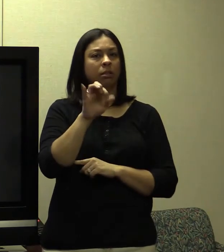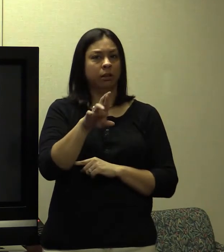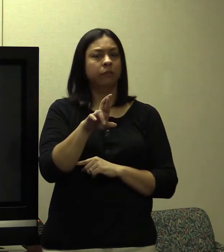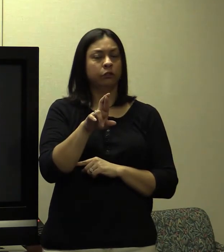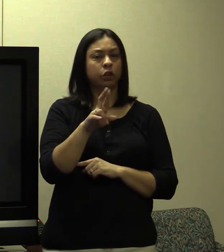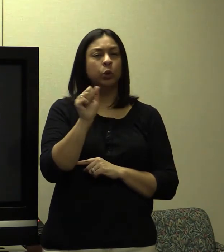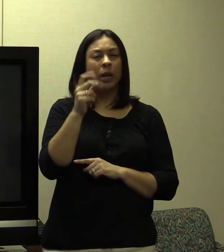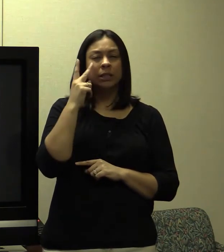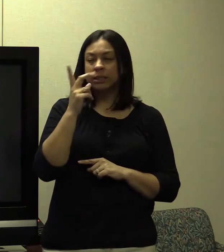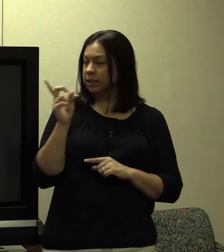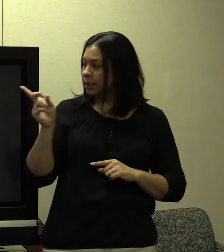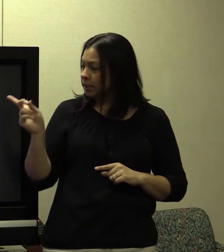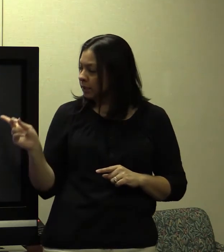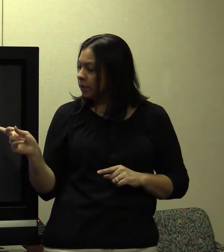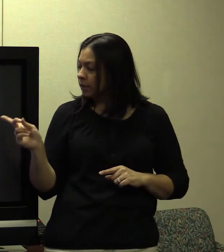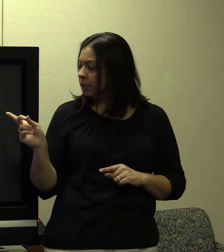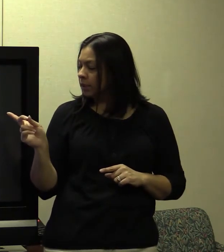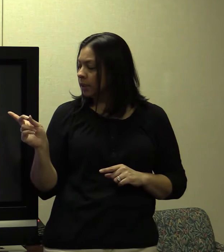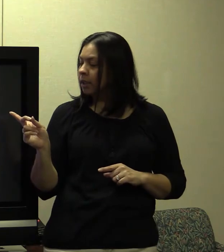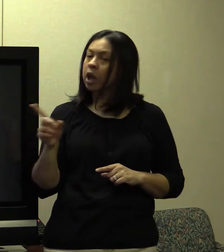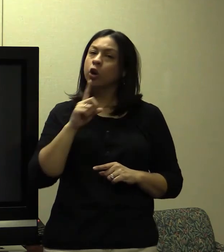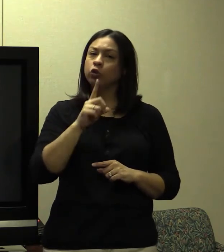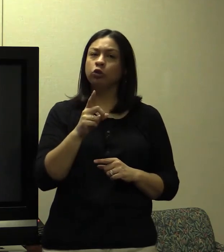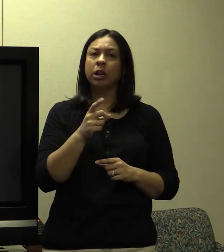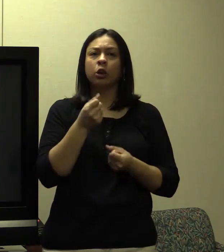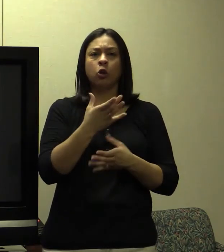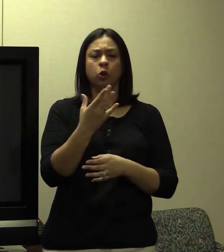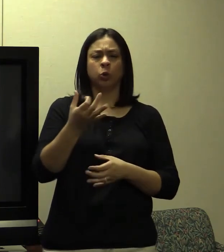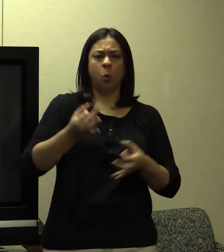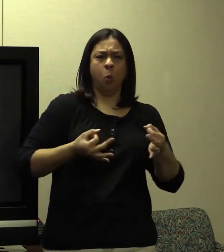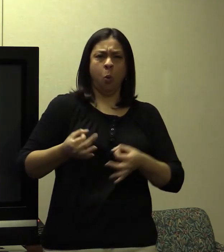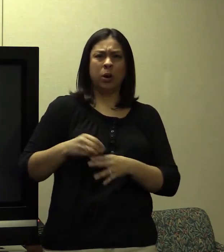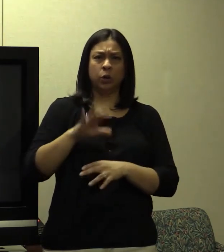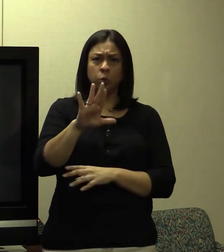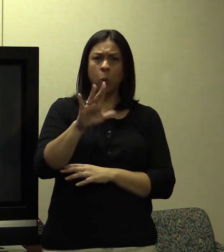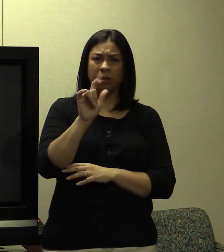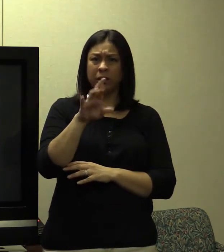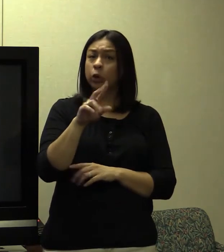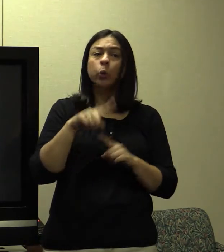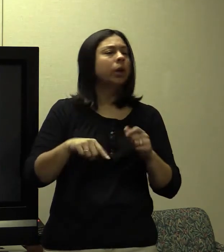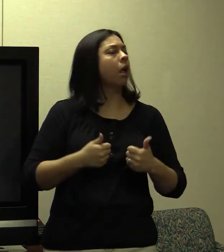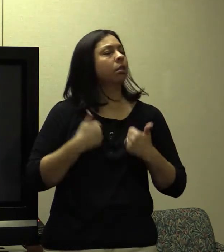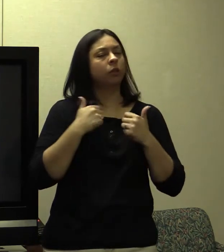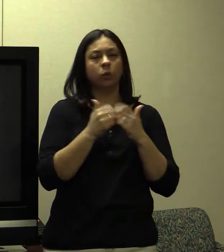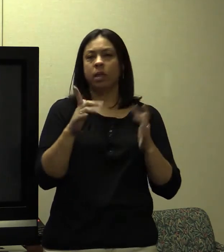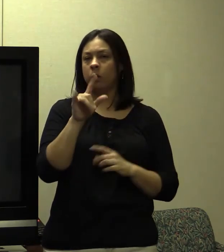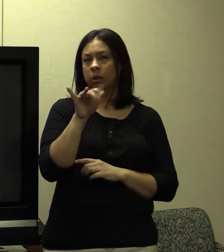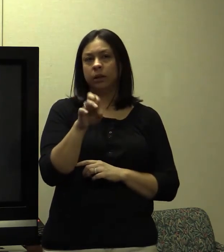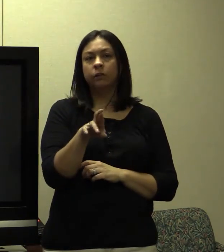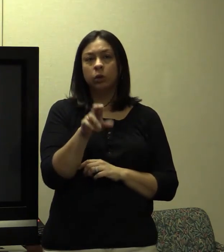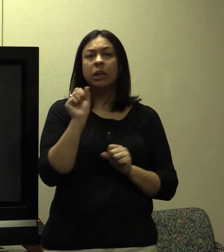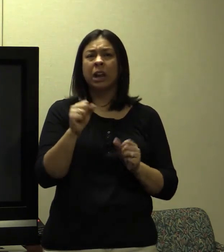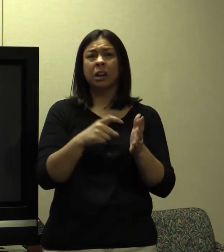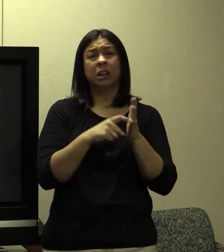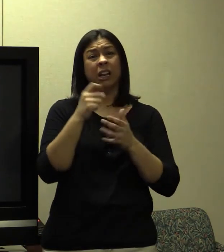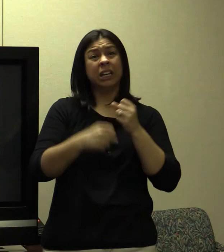it actually ends up making holes in the liver, and you can't live without your liver. It can take years, though, to notice the